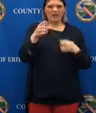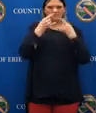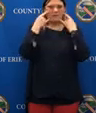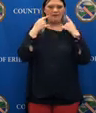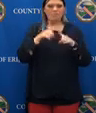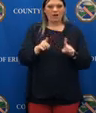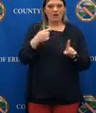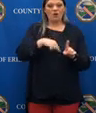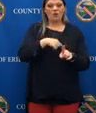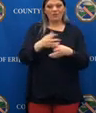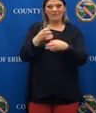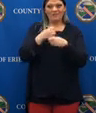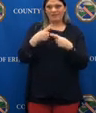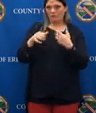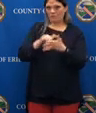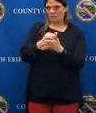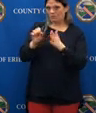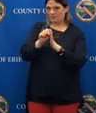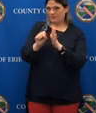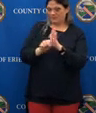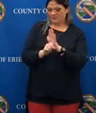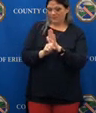we did receive from New York State